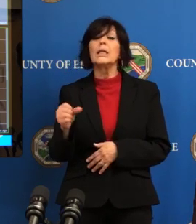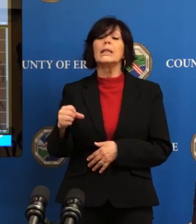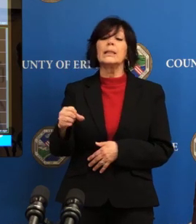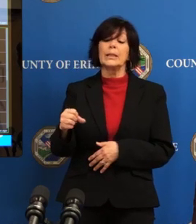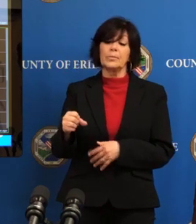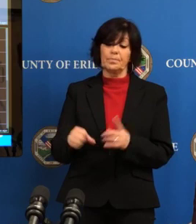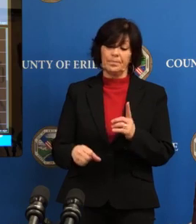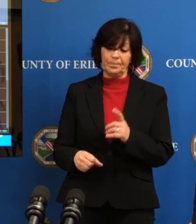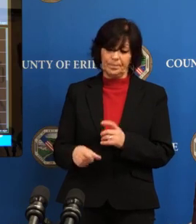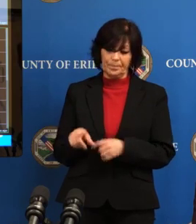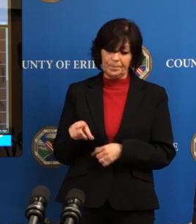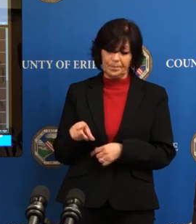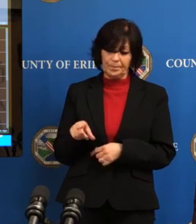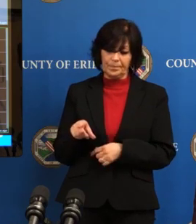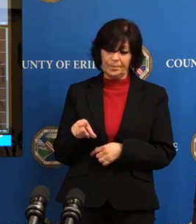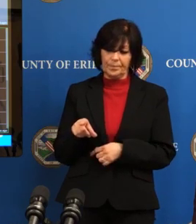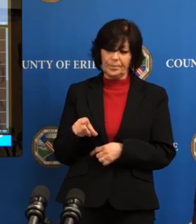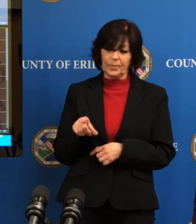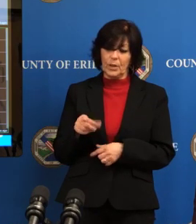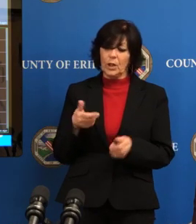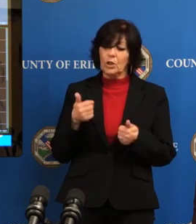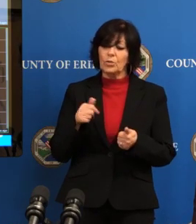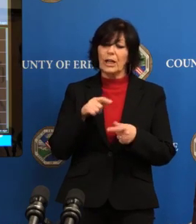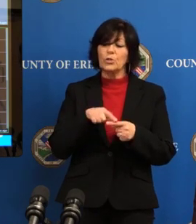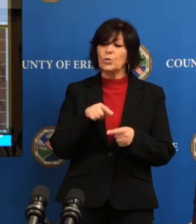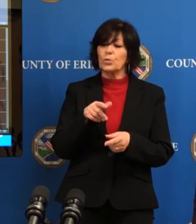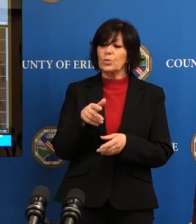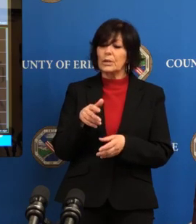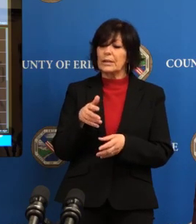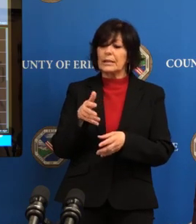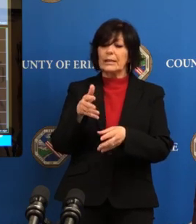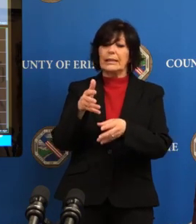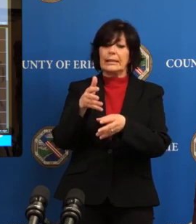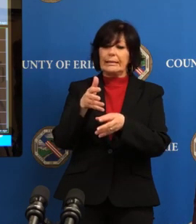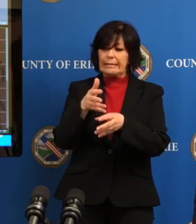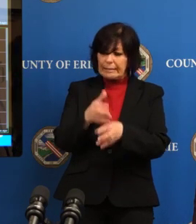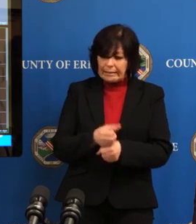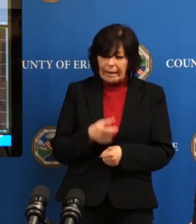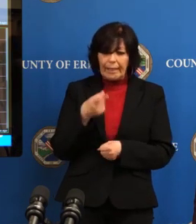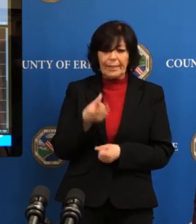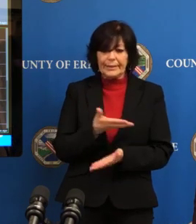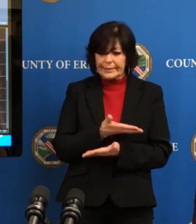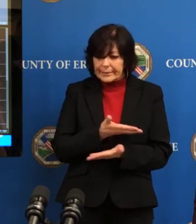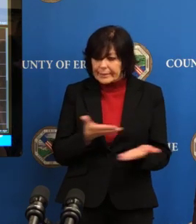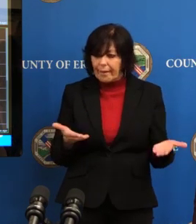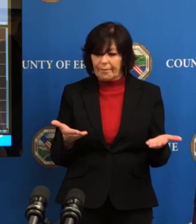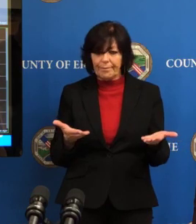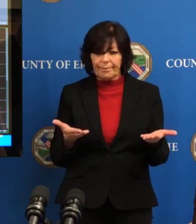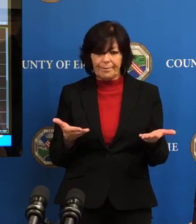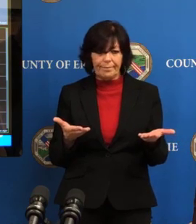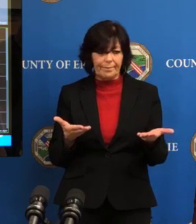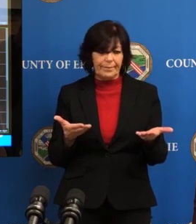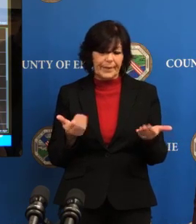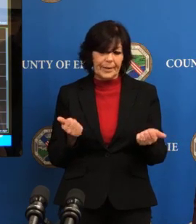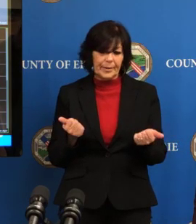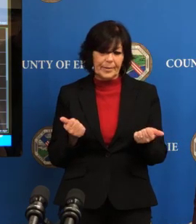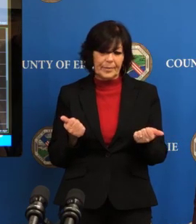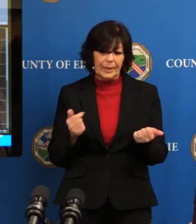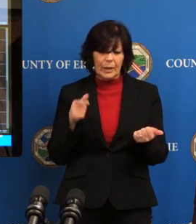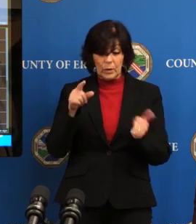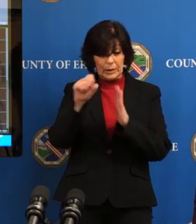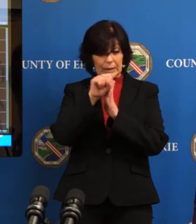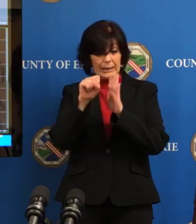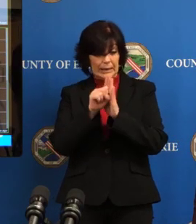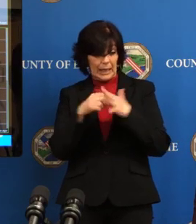Yeah, to the efforts to try and get a hold of this stuff, the doctor mentioned a number of different outlets, access points. Was the state